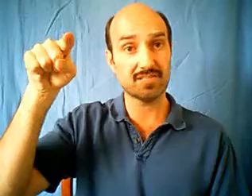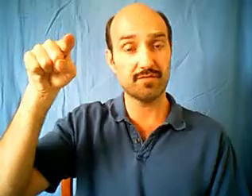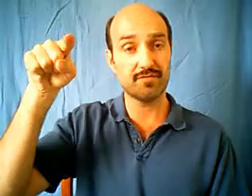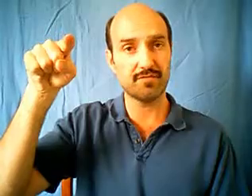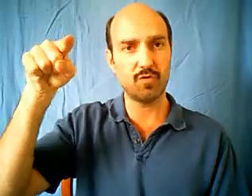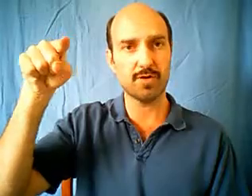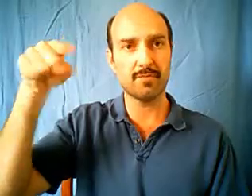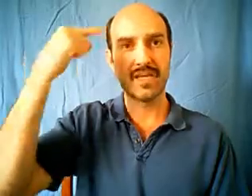sign for 4. If you do this twice, you don't actually have to touch your forehead. You could just like be very close to it, and then you move your finger twice like that.